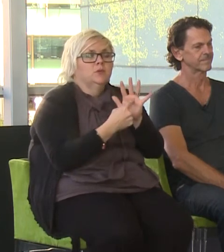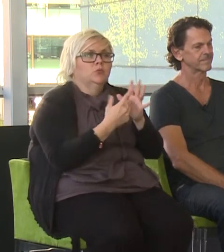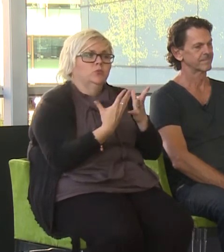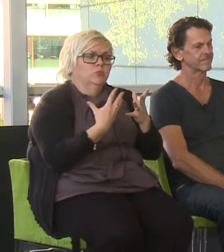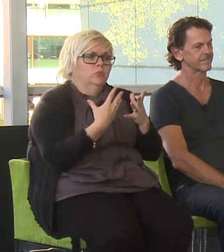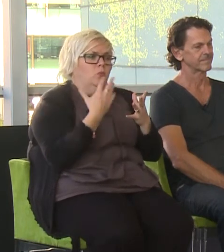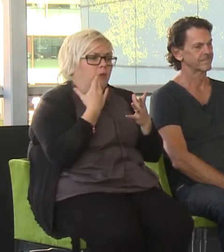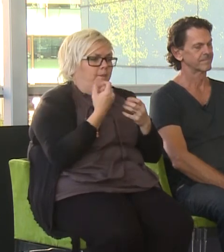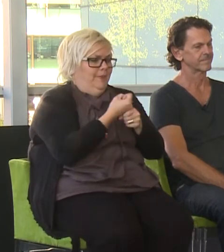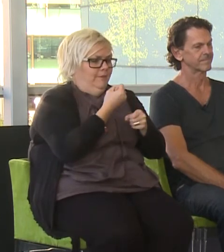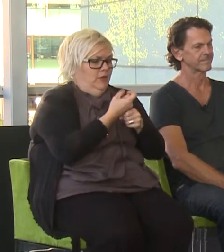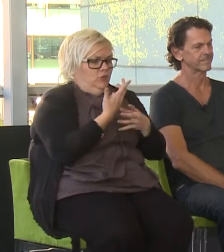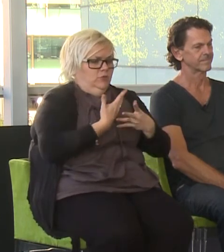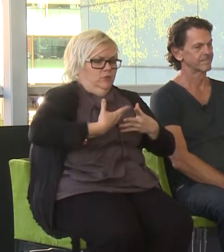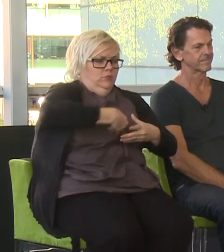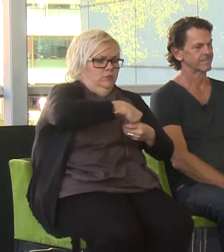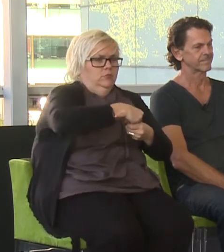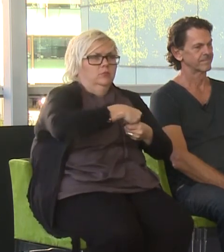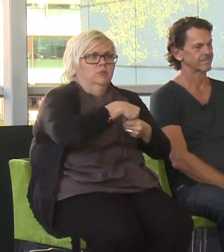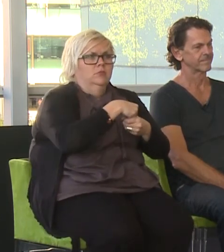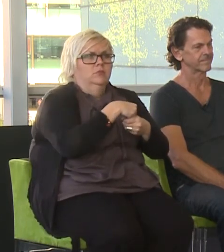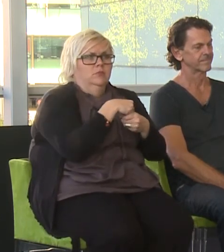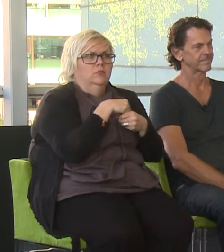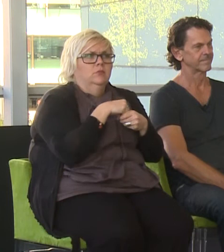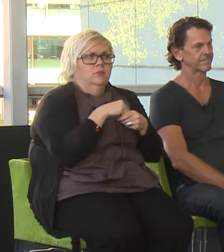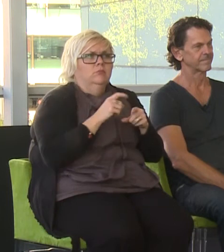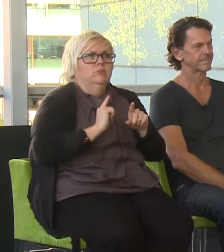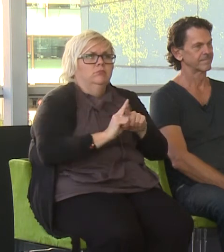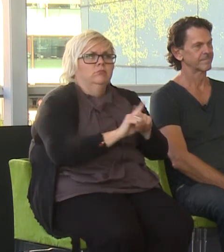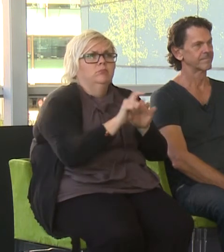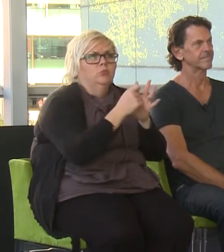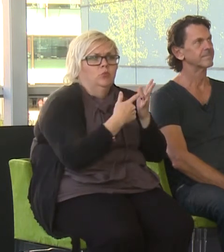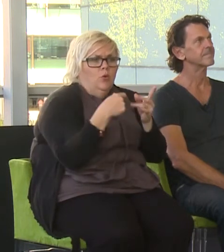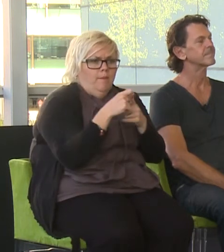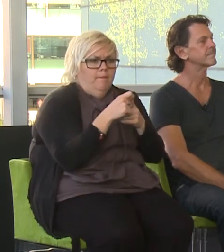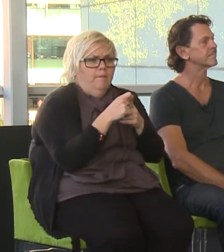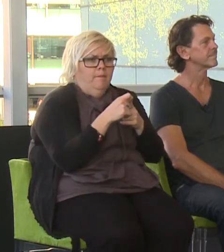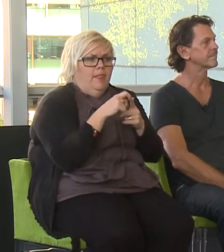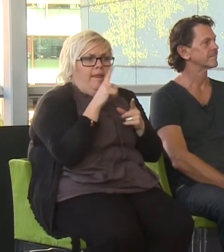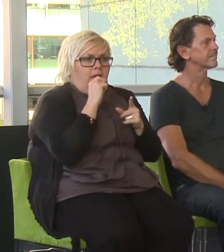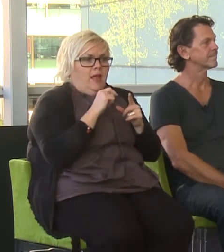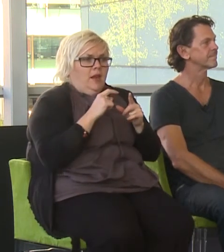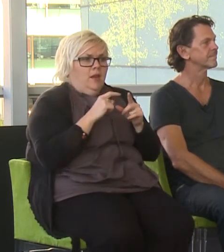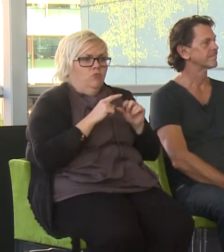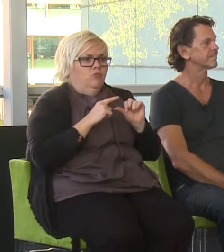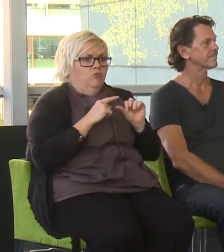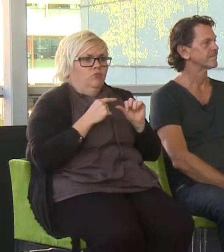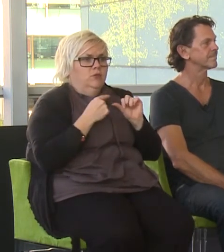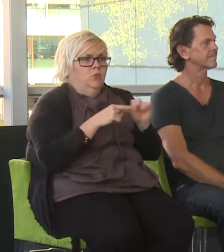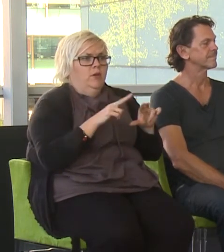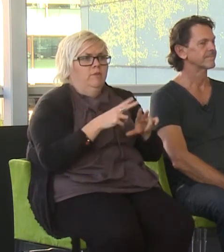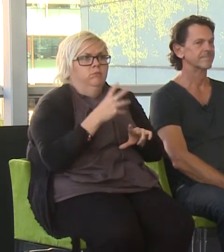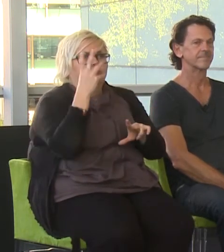the manufacturing process a set of duplicate props with physical properties that can respond to any situation in real